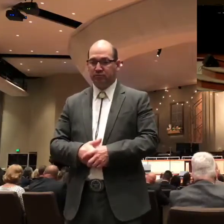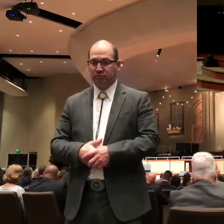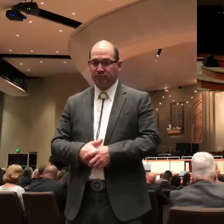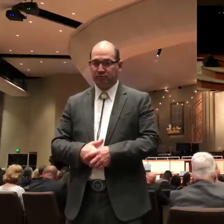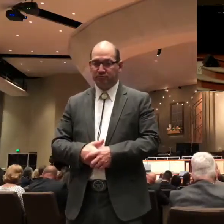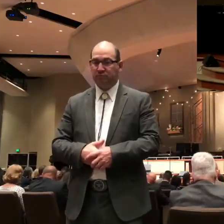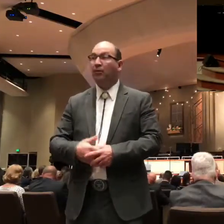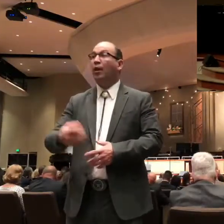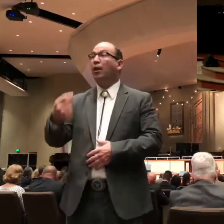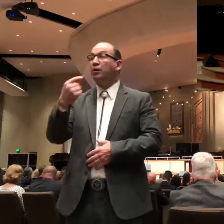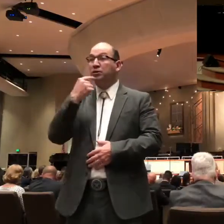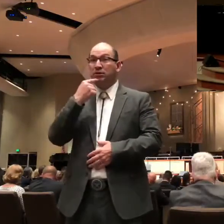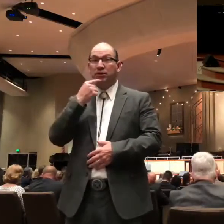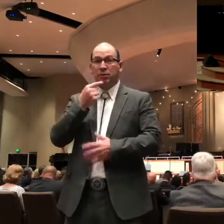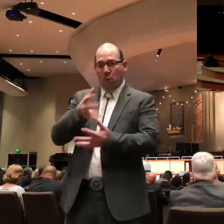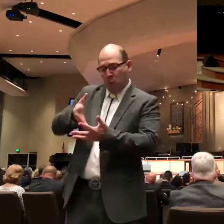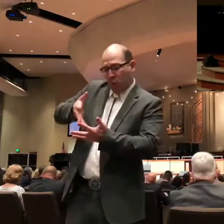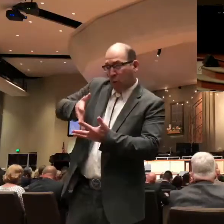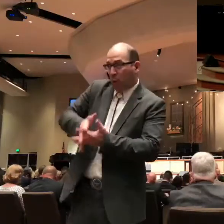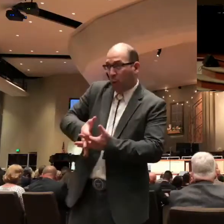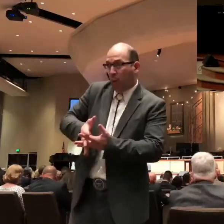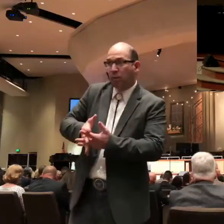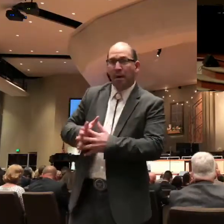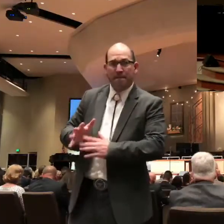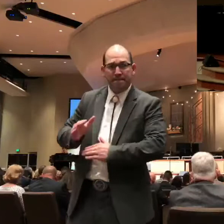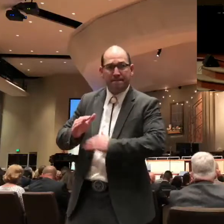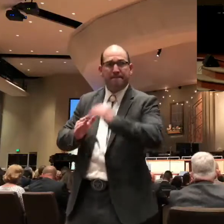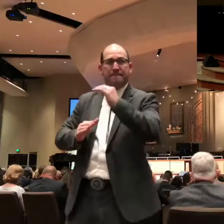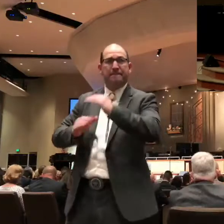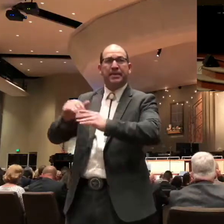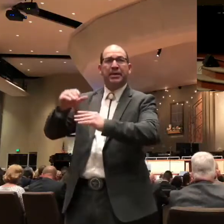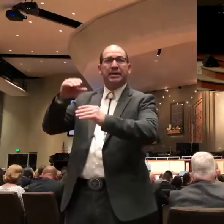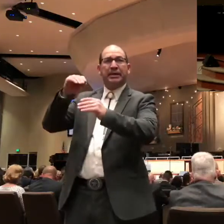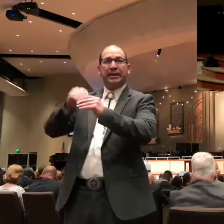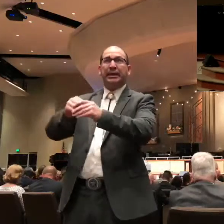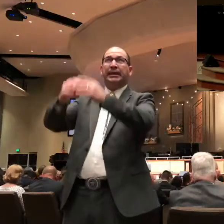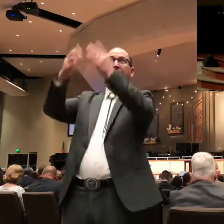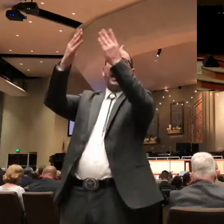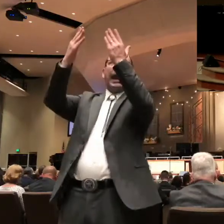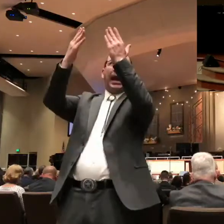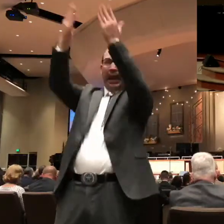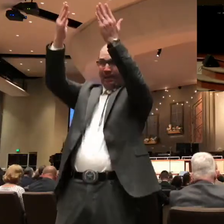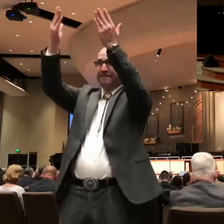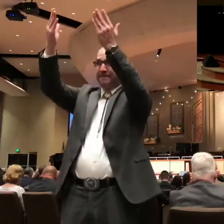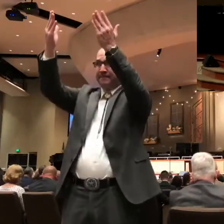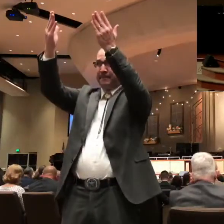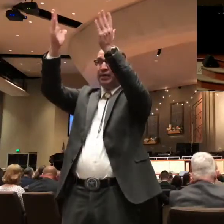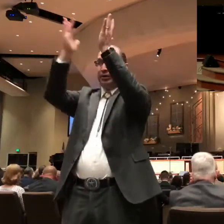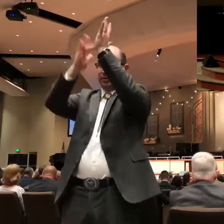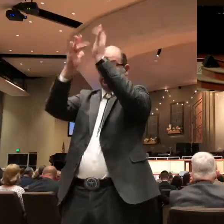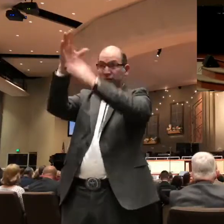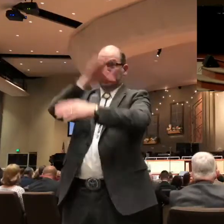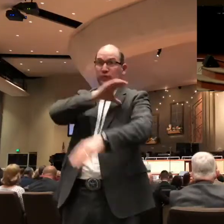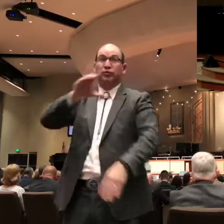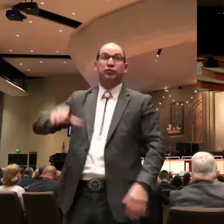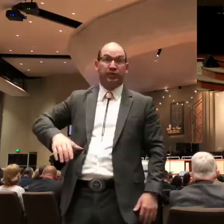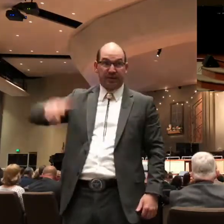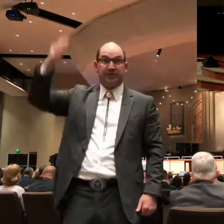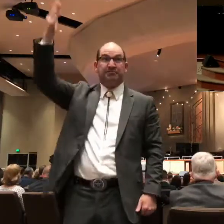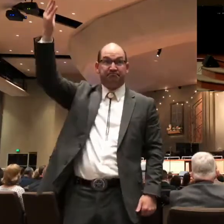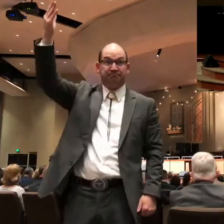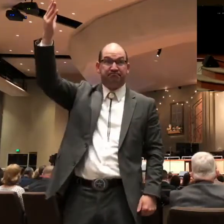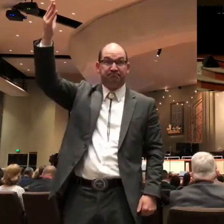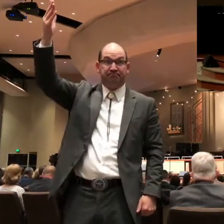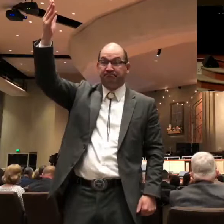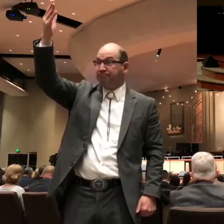It says this, rooted and built up in Him. Who is the Him? The Lord Jesus